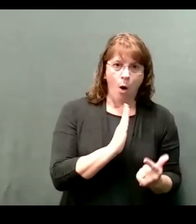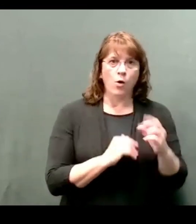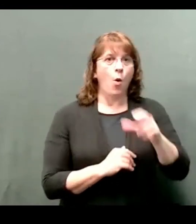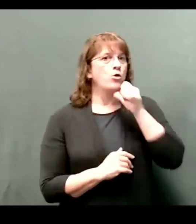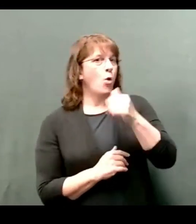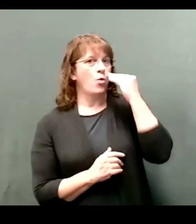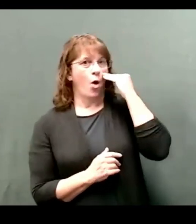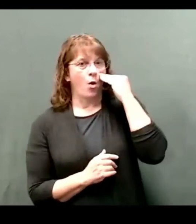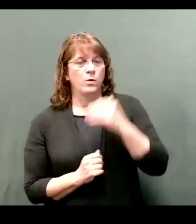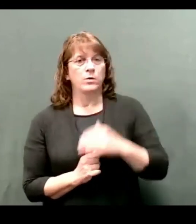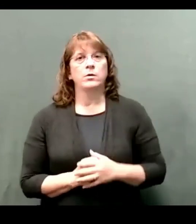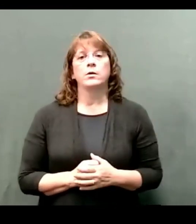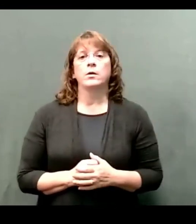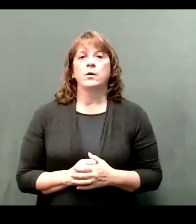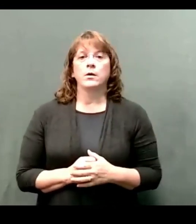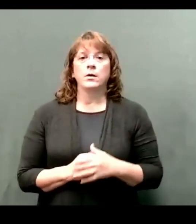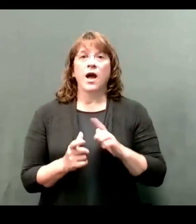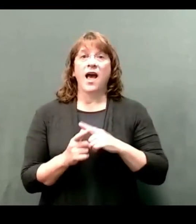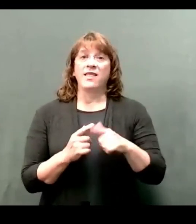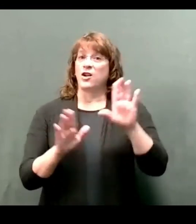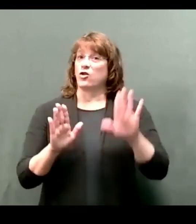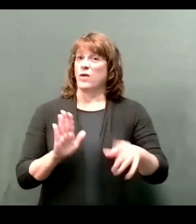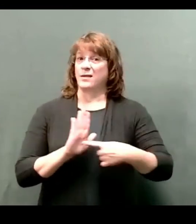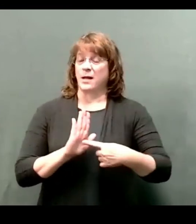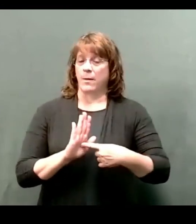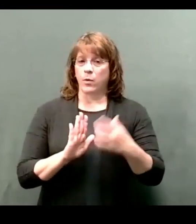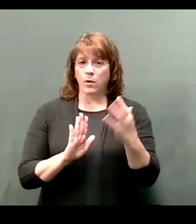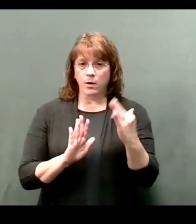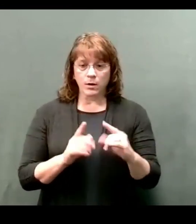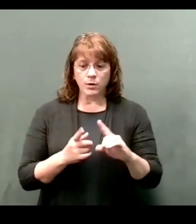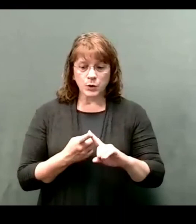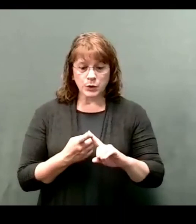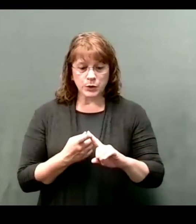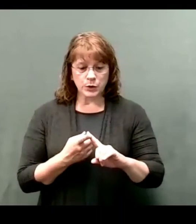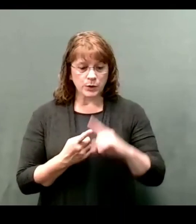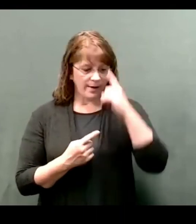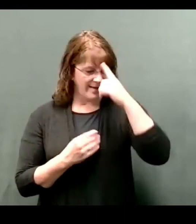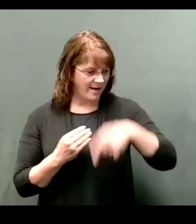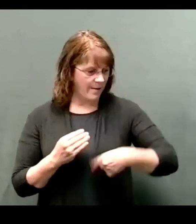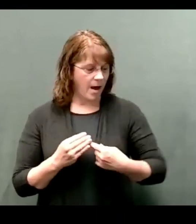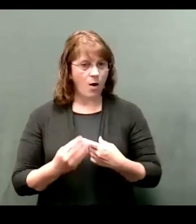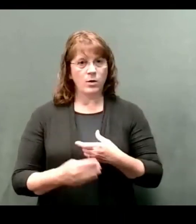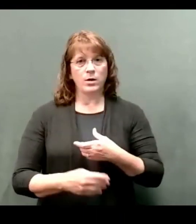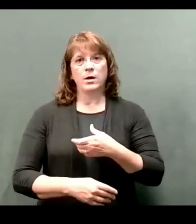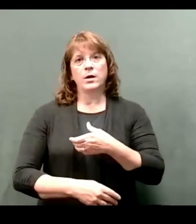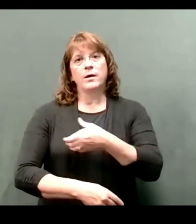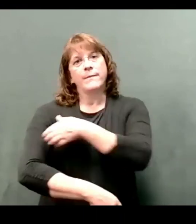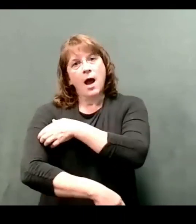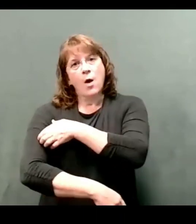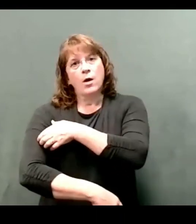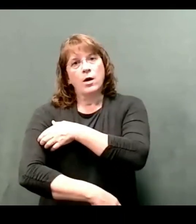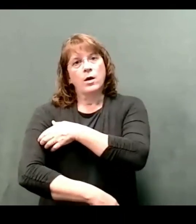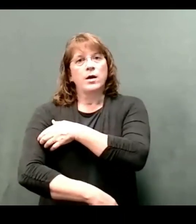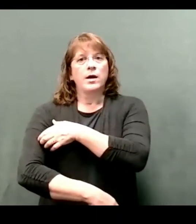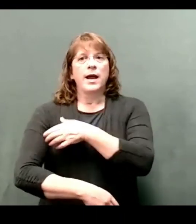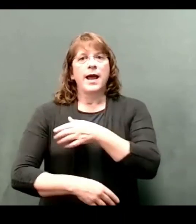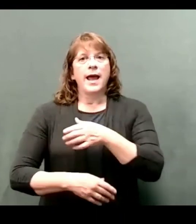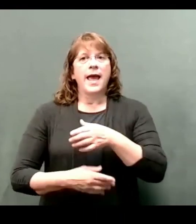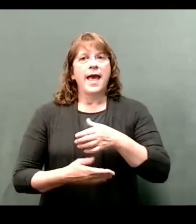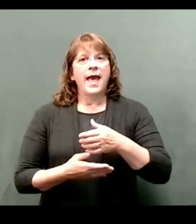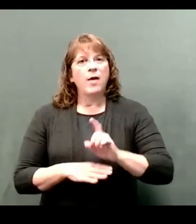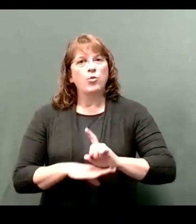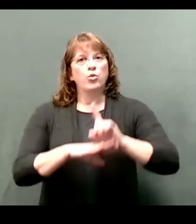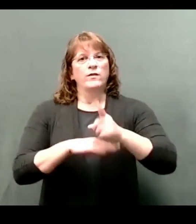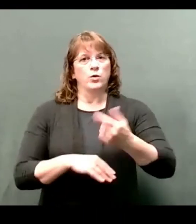them. And then this is also a really great example to consider the power and privilege that you hold simply by being